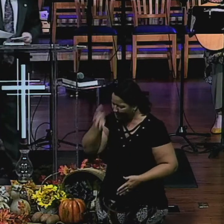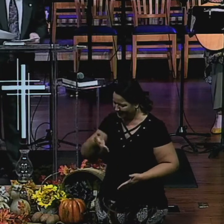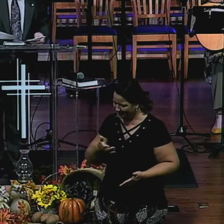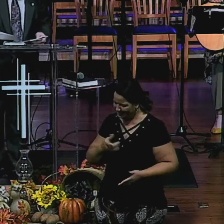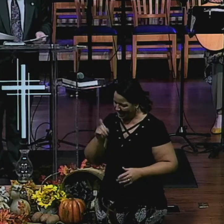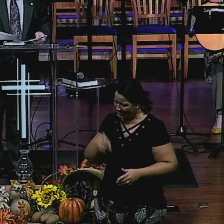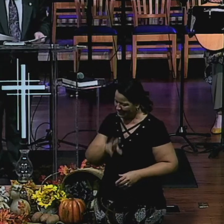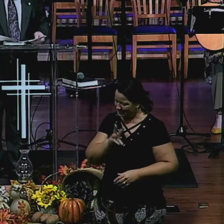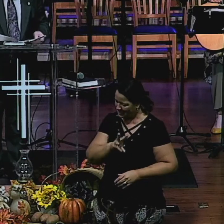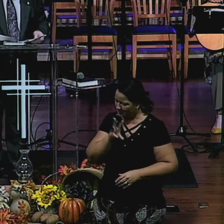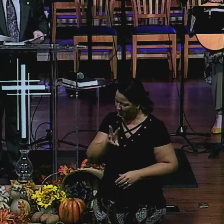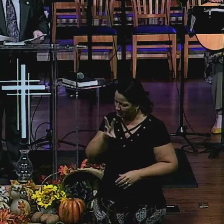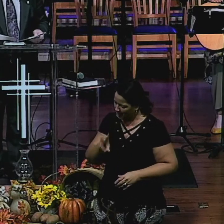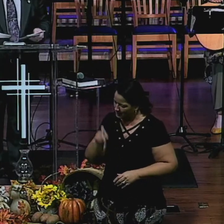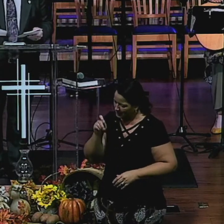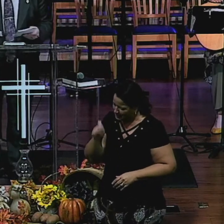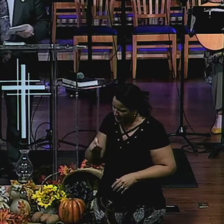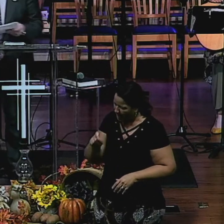to go to